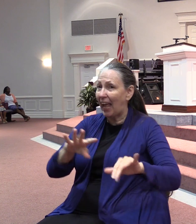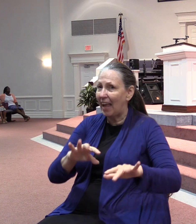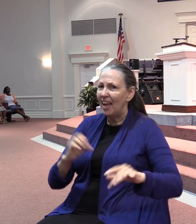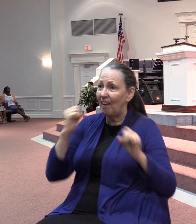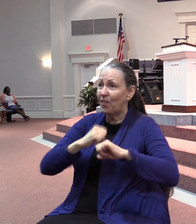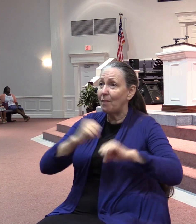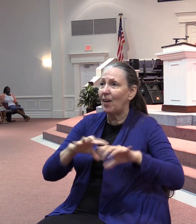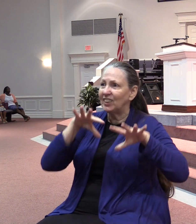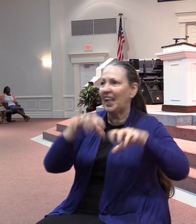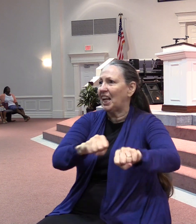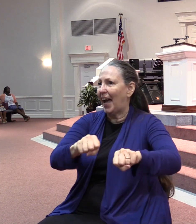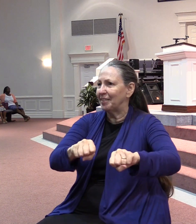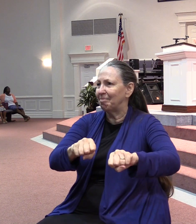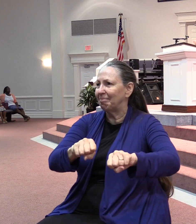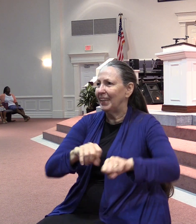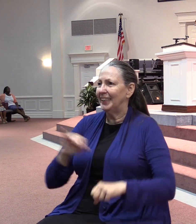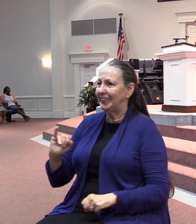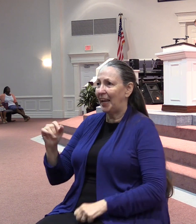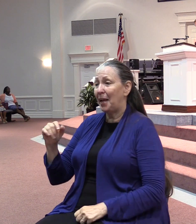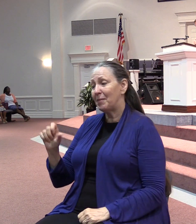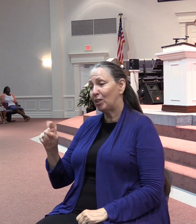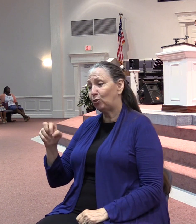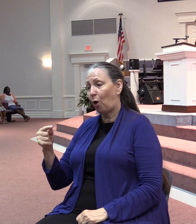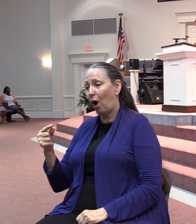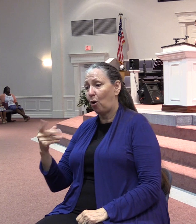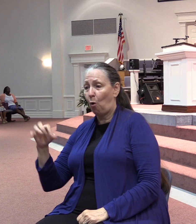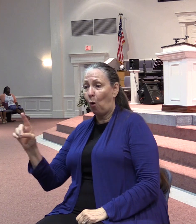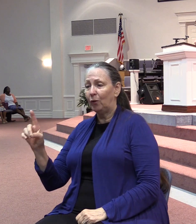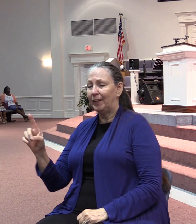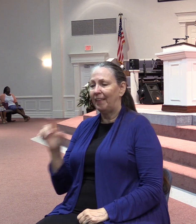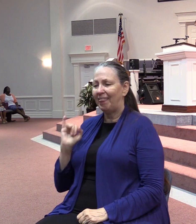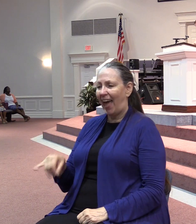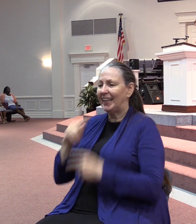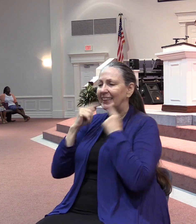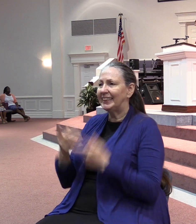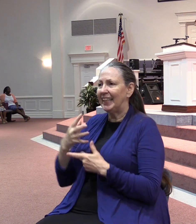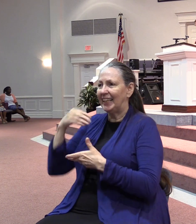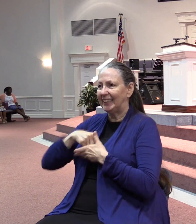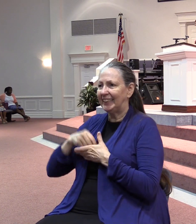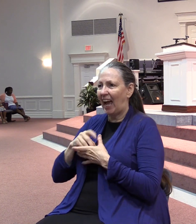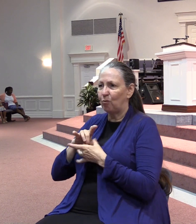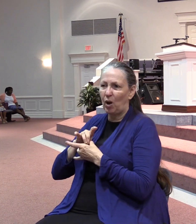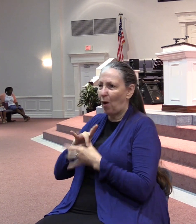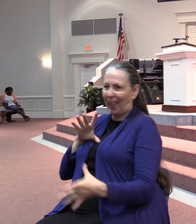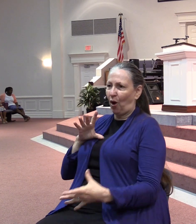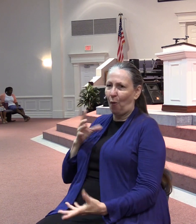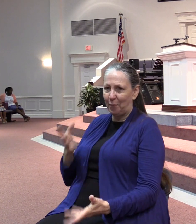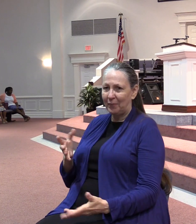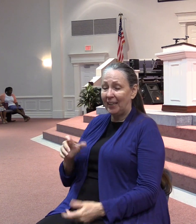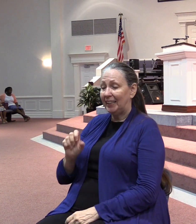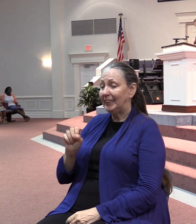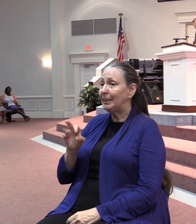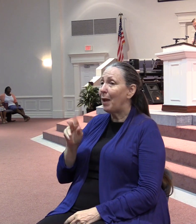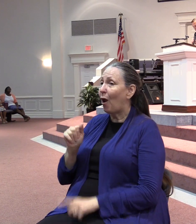Little by little. And so a stronghold is nothing more than unresolved sin. And Samaria's sin was